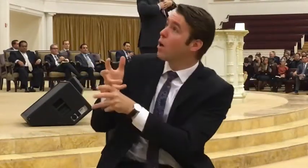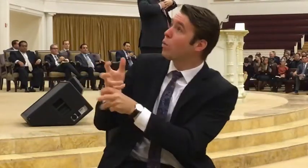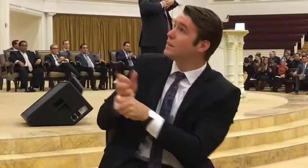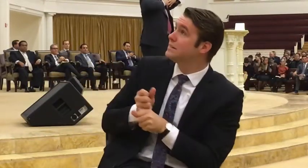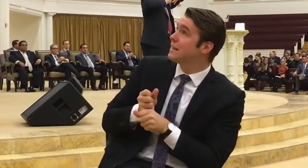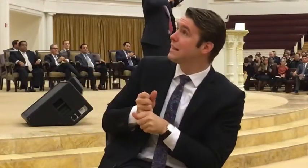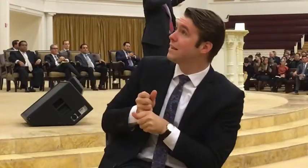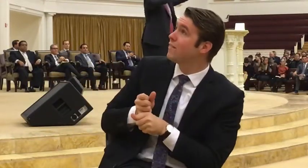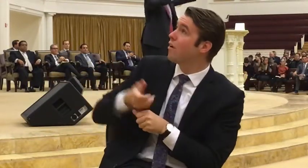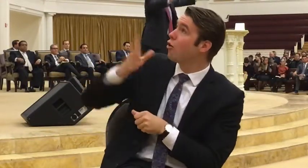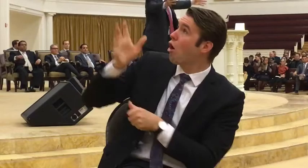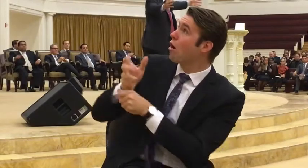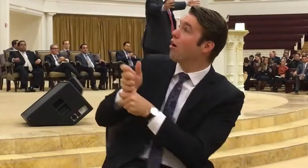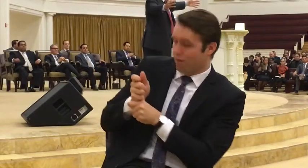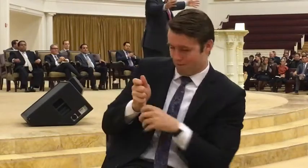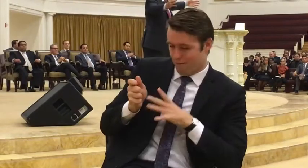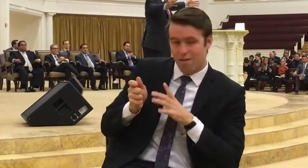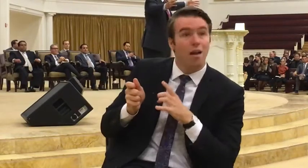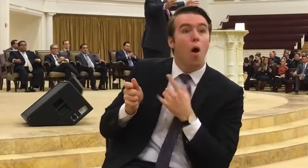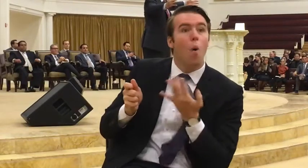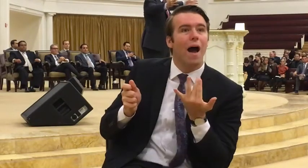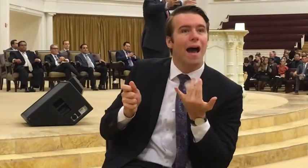in turn give it out.